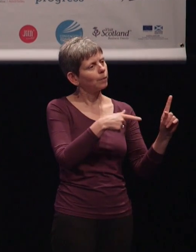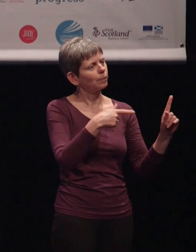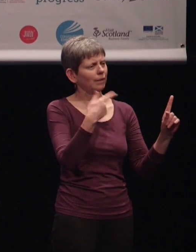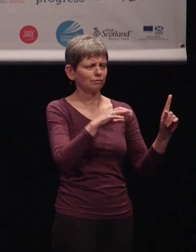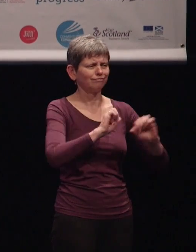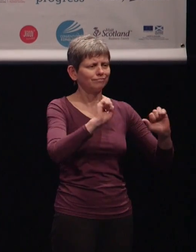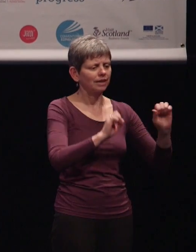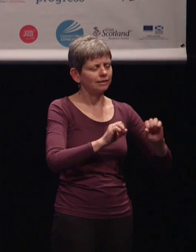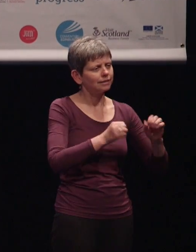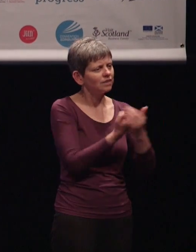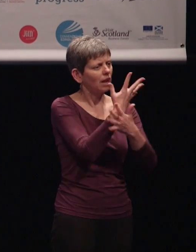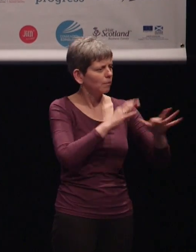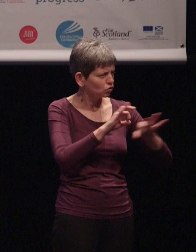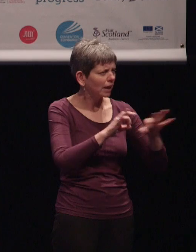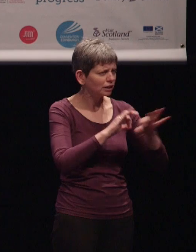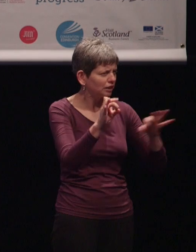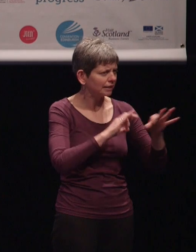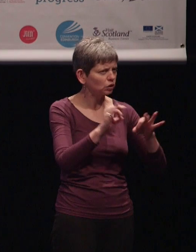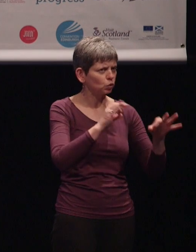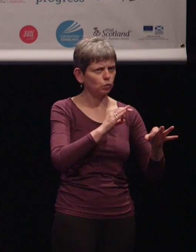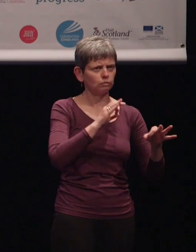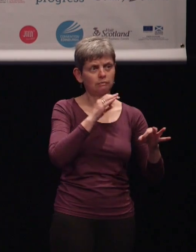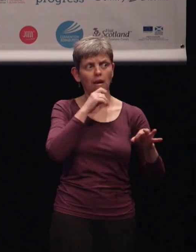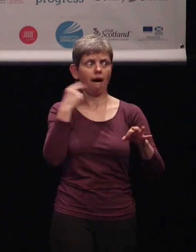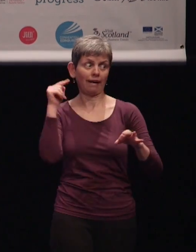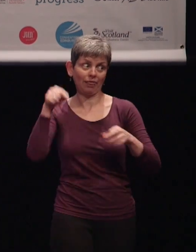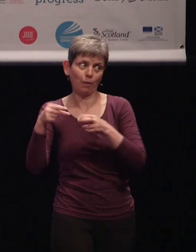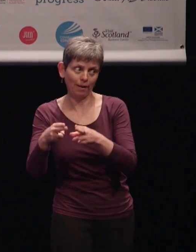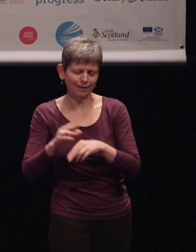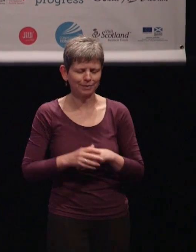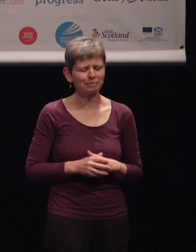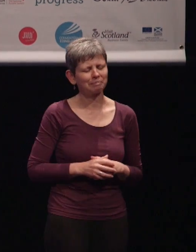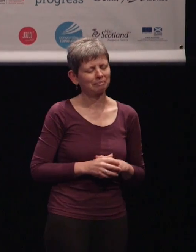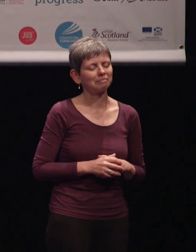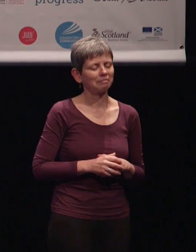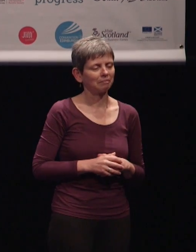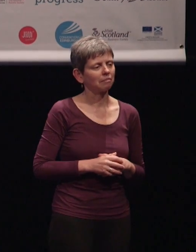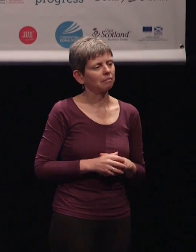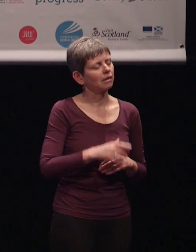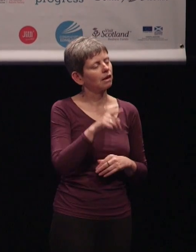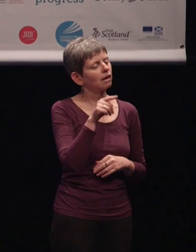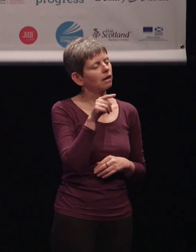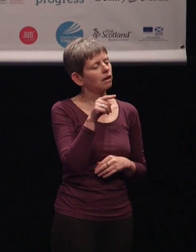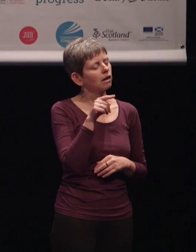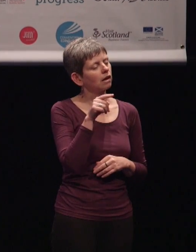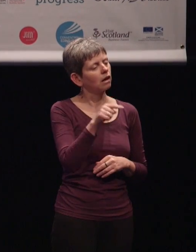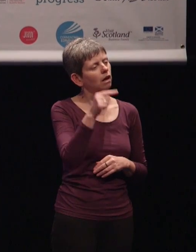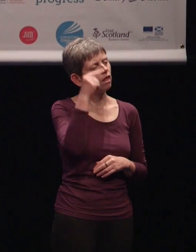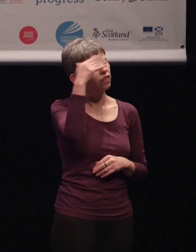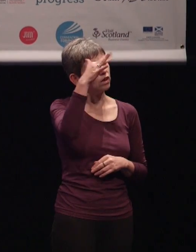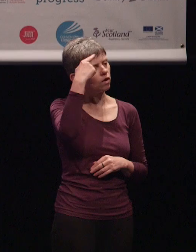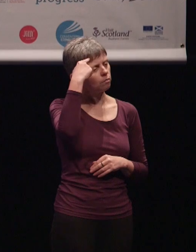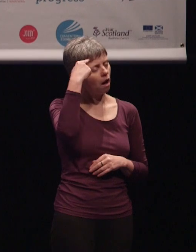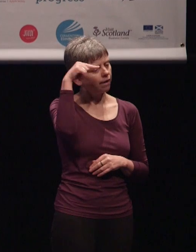those strategies yet. I think theory of mind is actually crucial to and